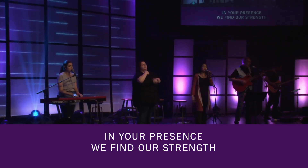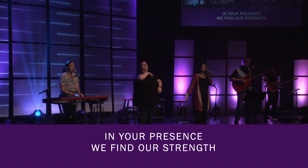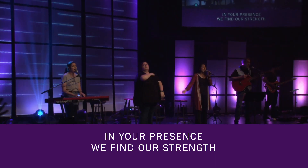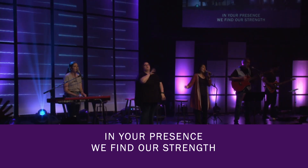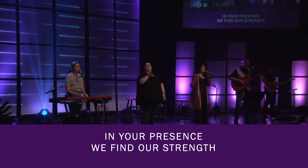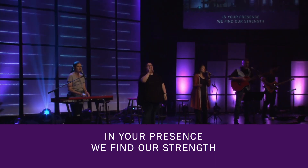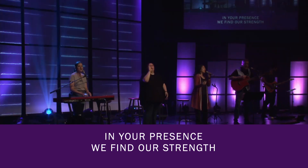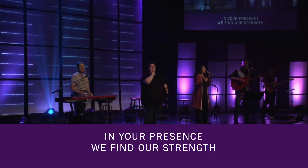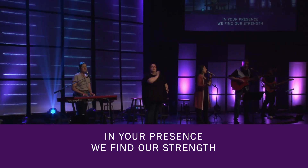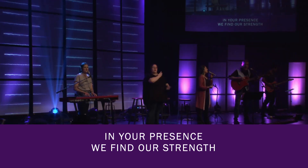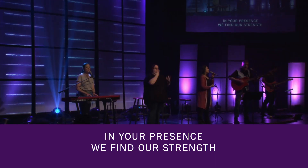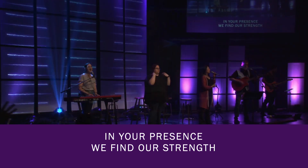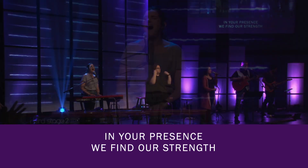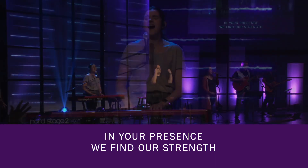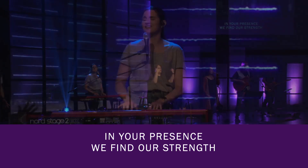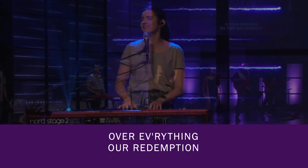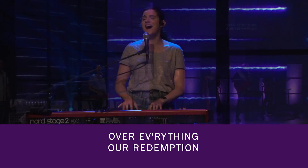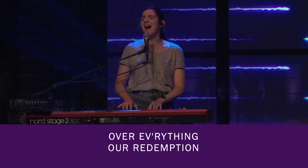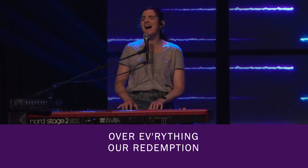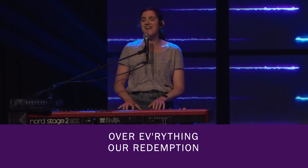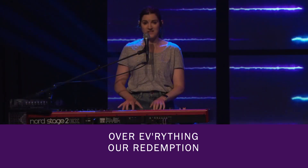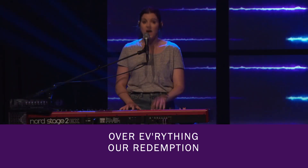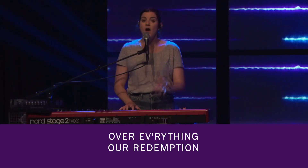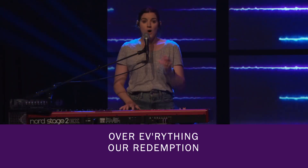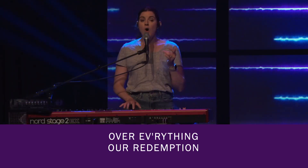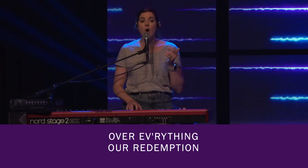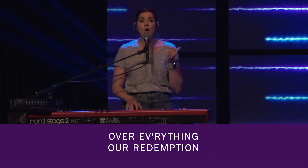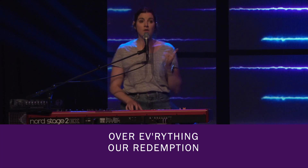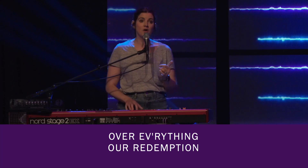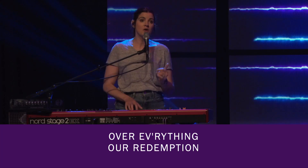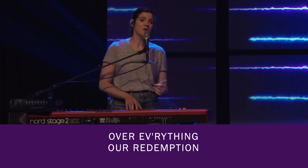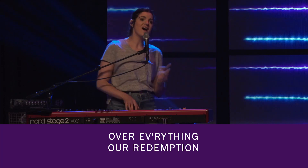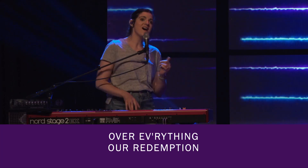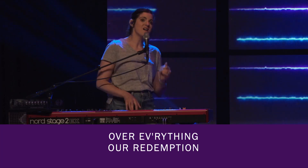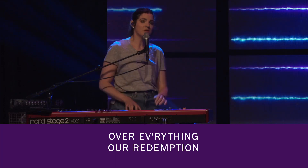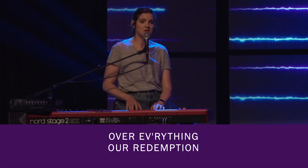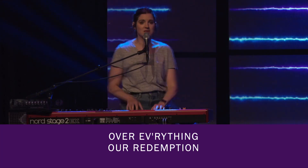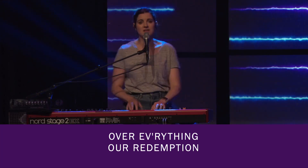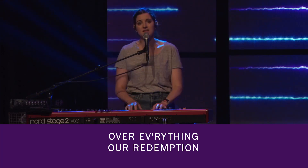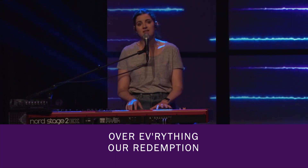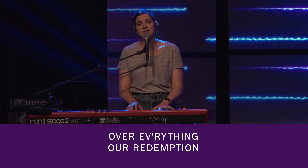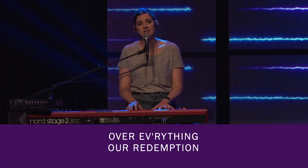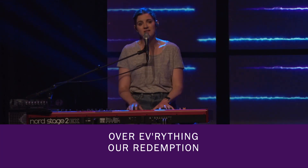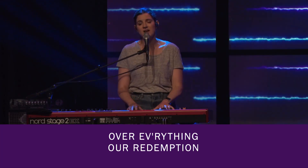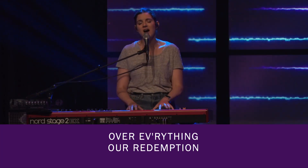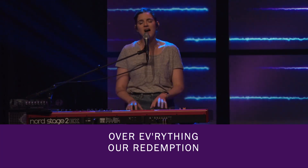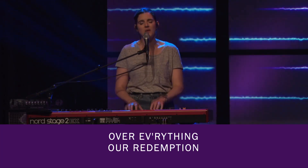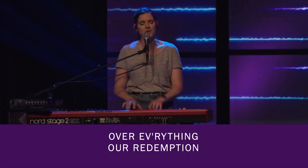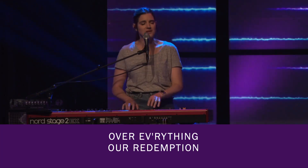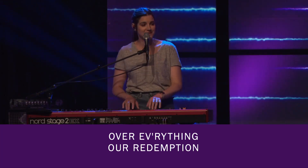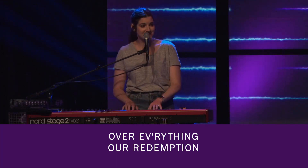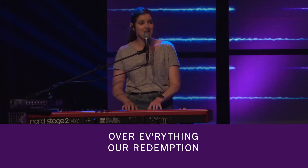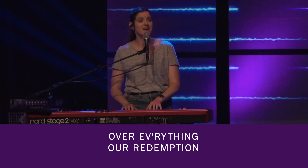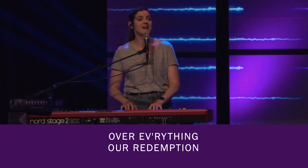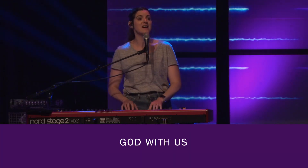we find our strength. Over everything,